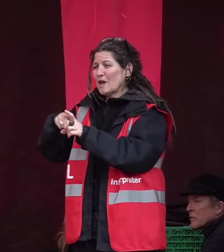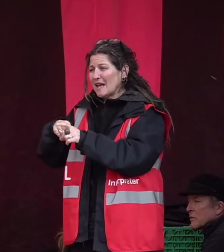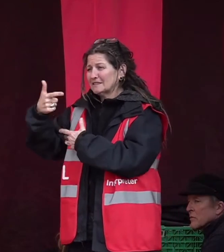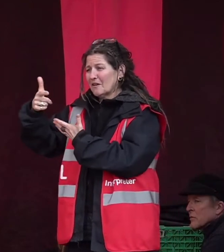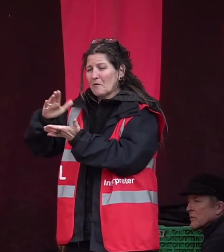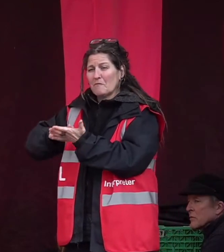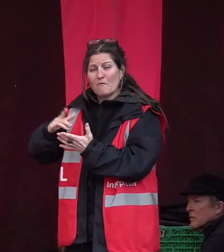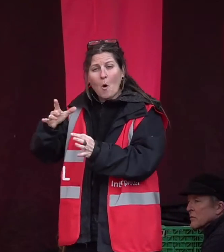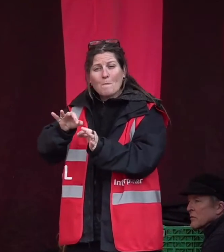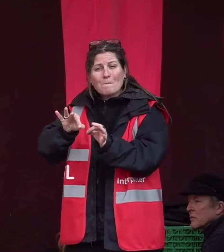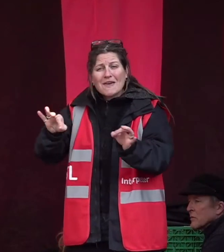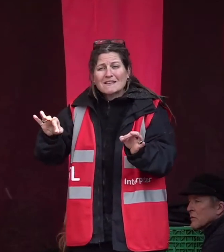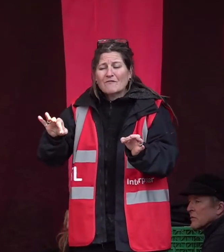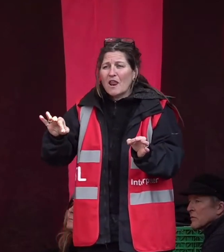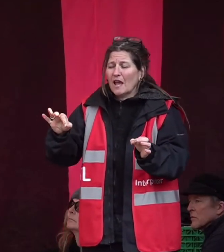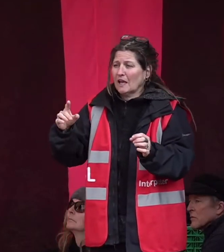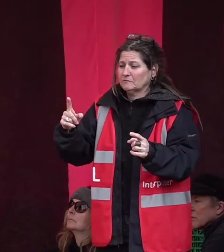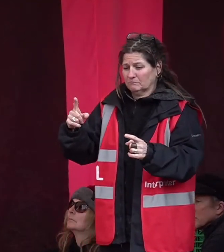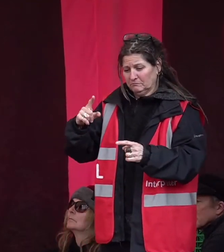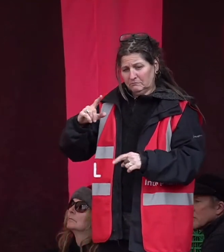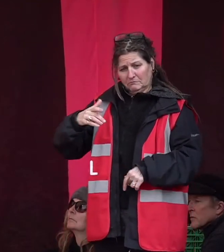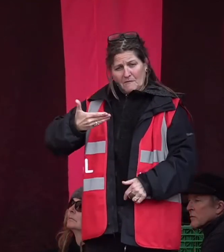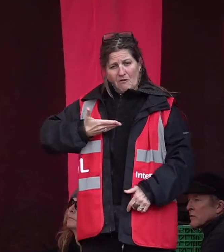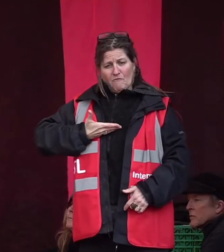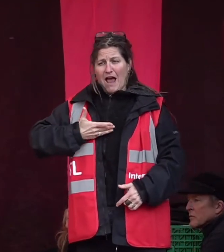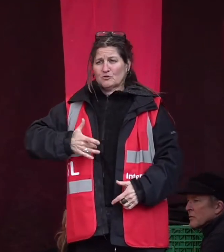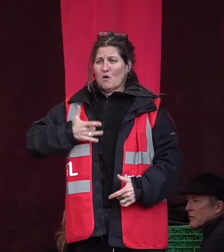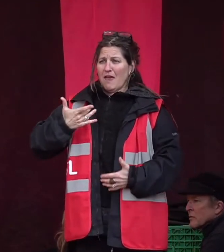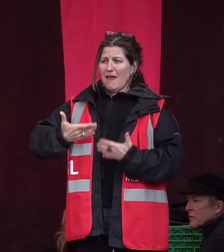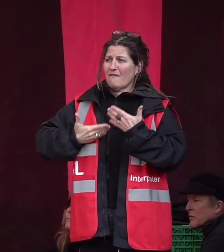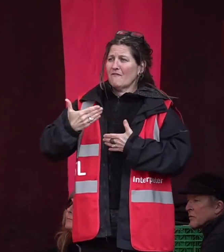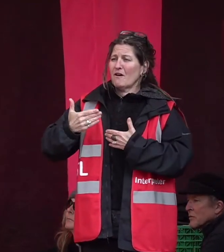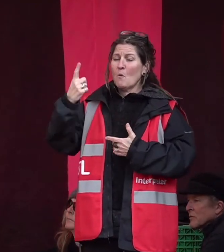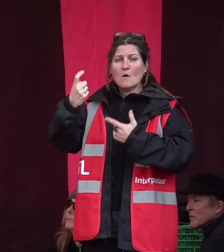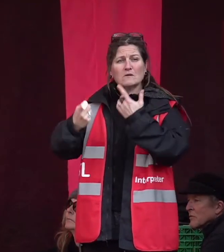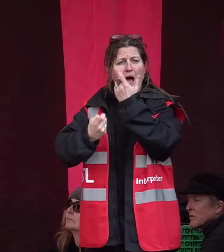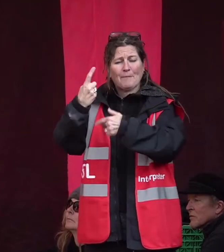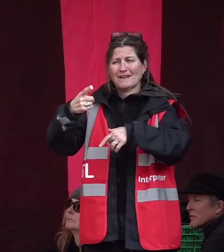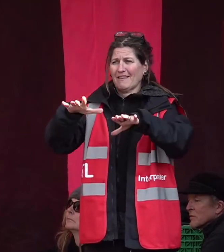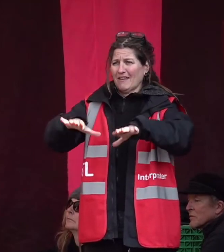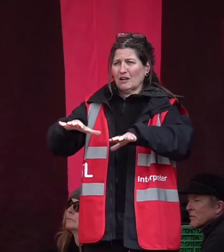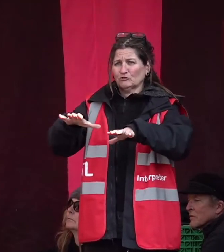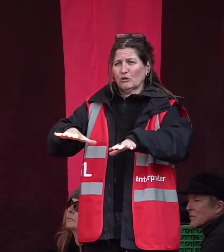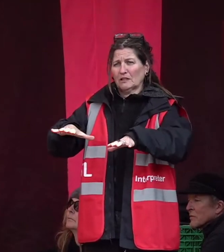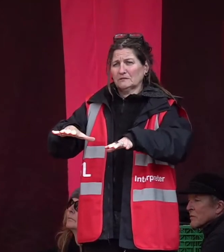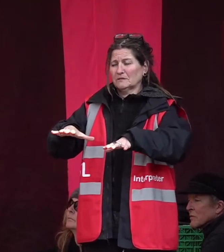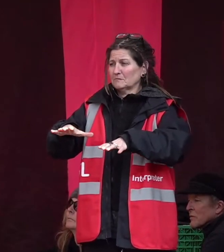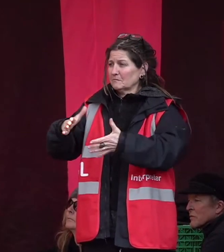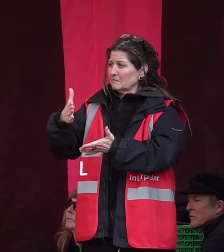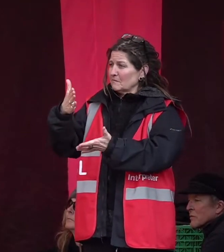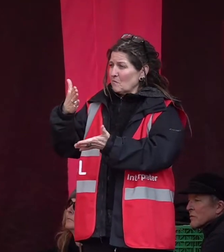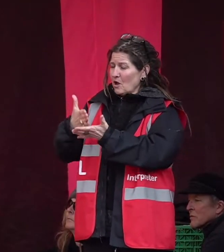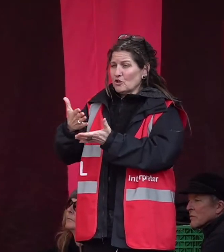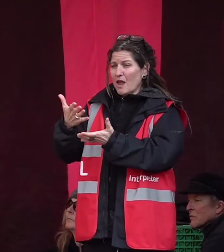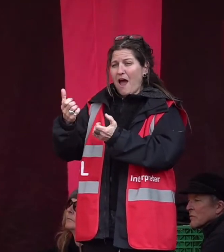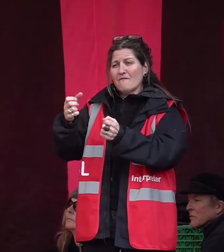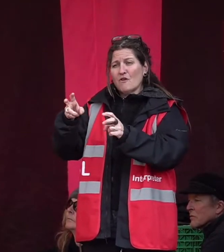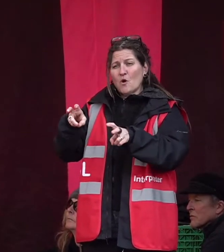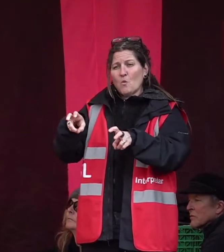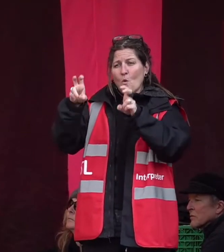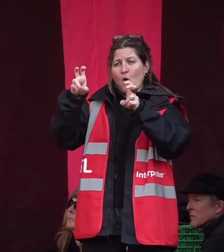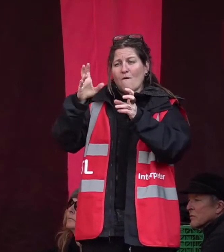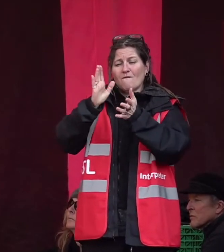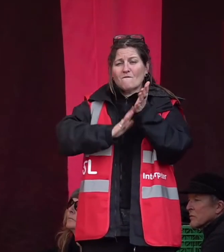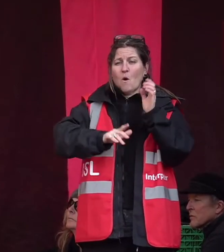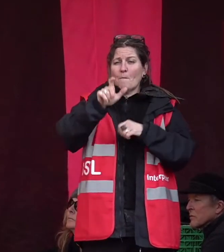their right to live. What is happening in this country? We actually have a quote from Morgan